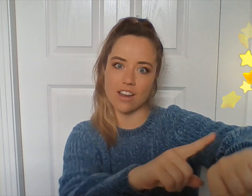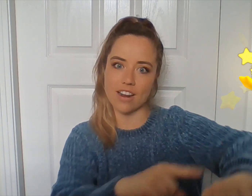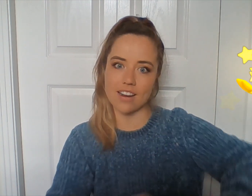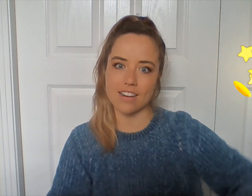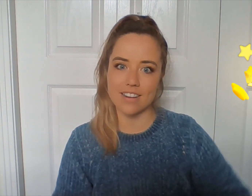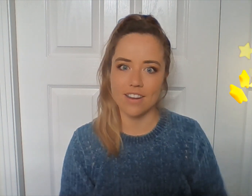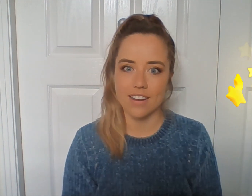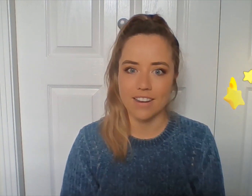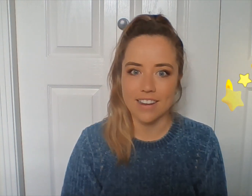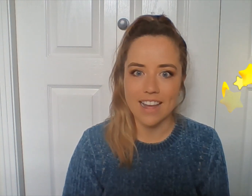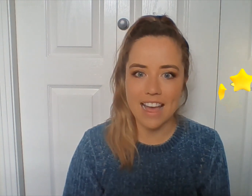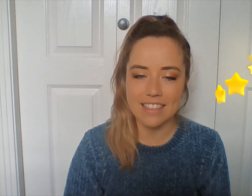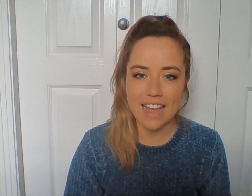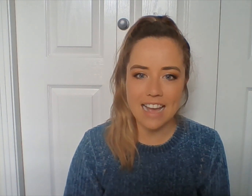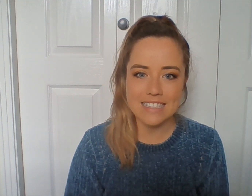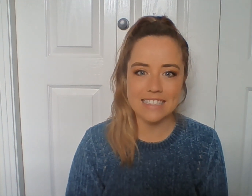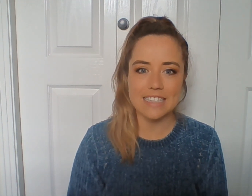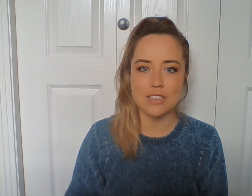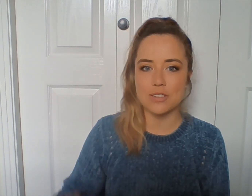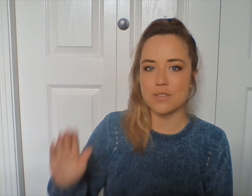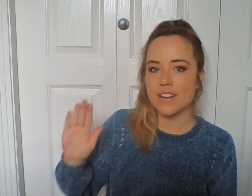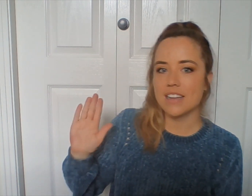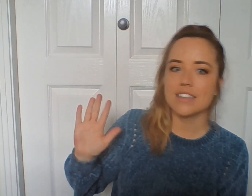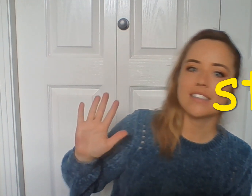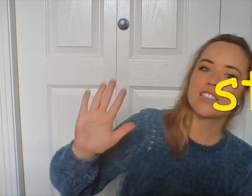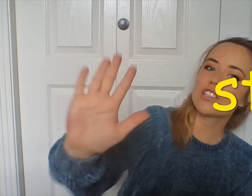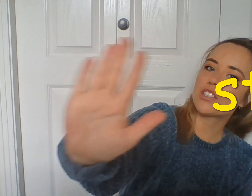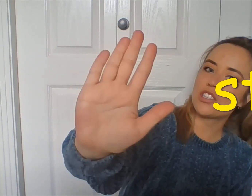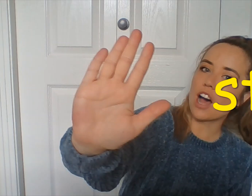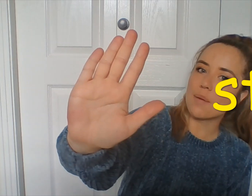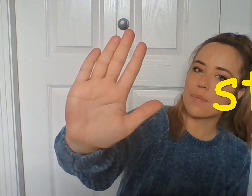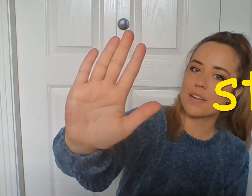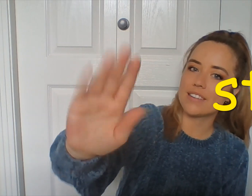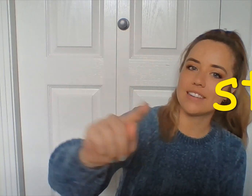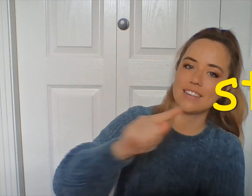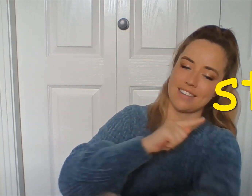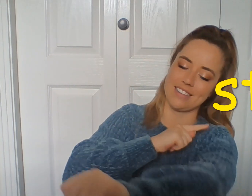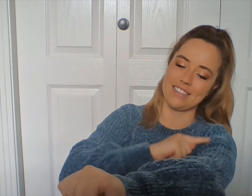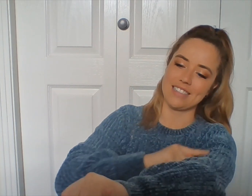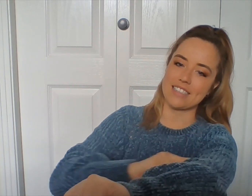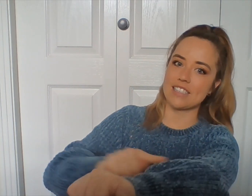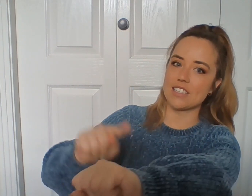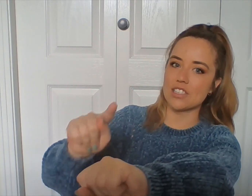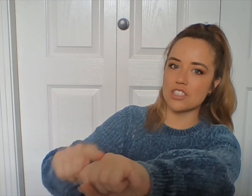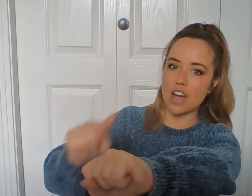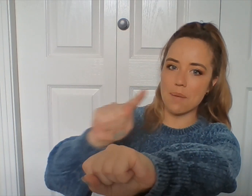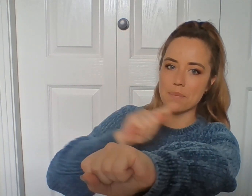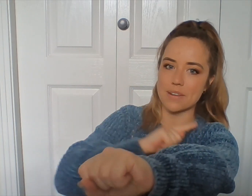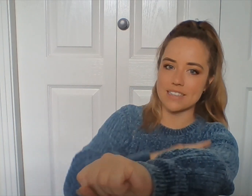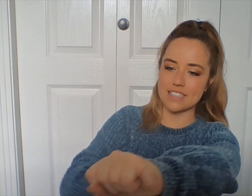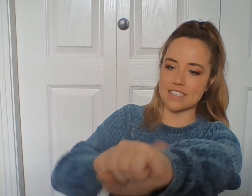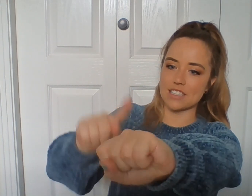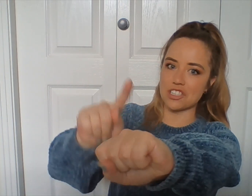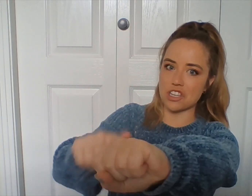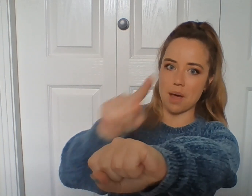Star. And last, let's do stop. Stop. Stop.